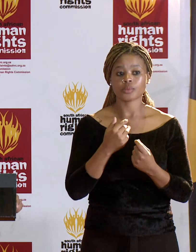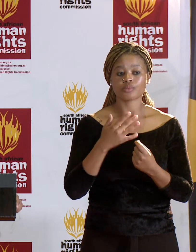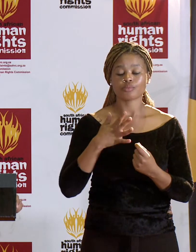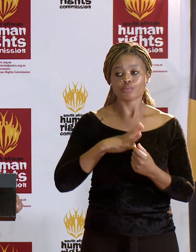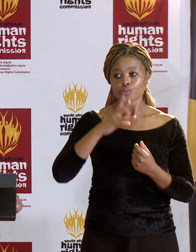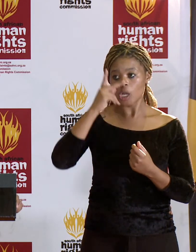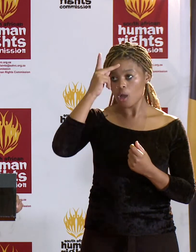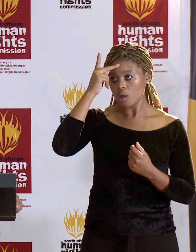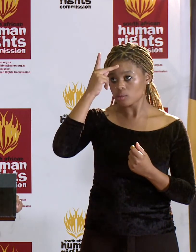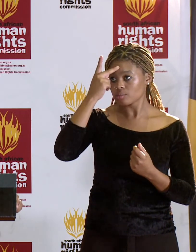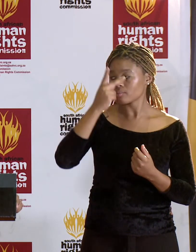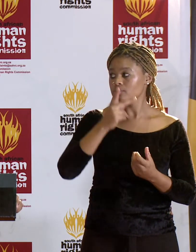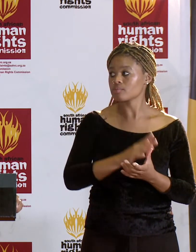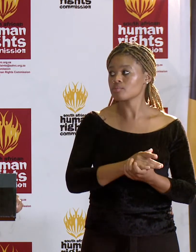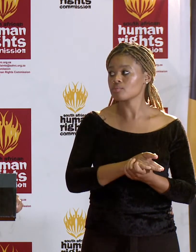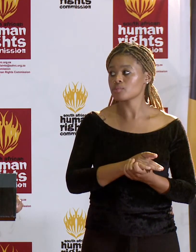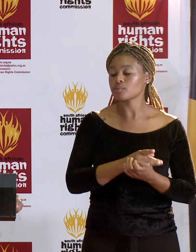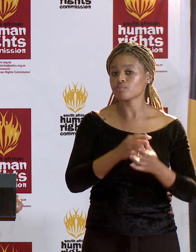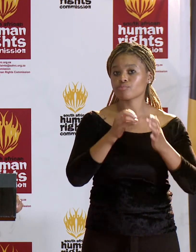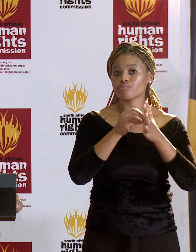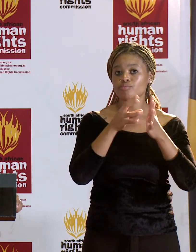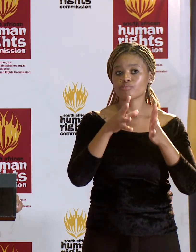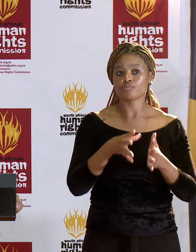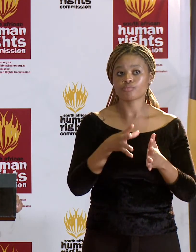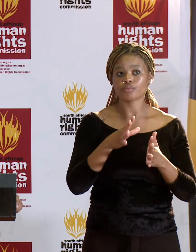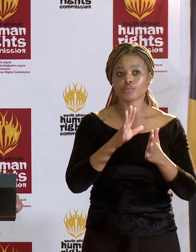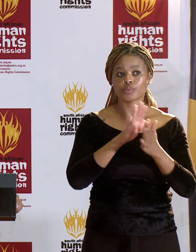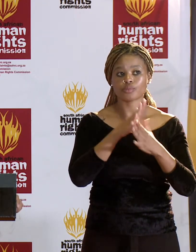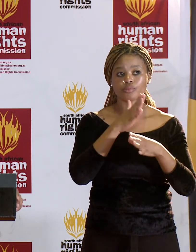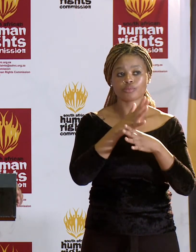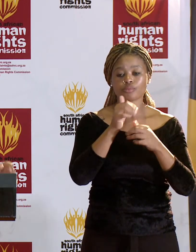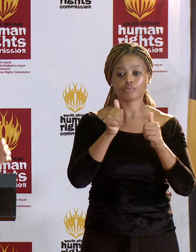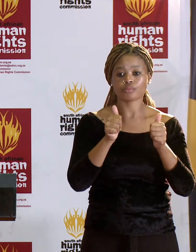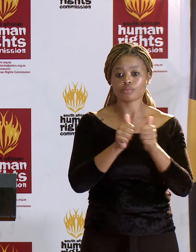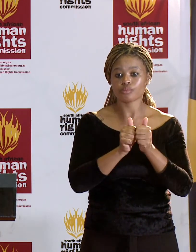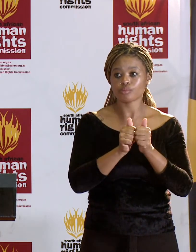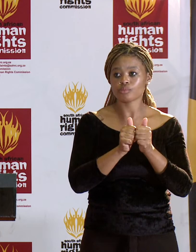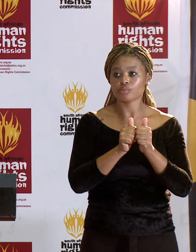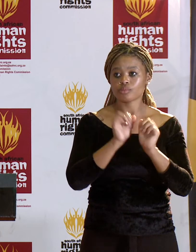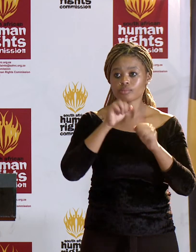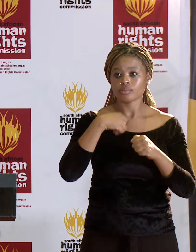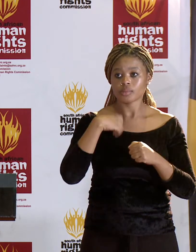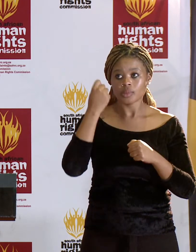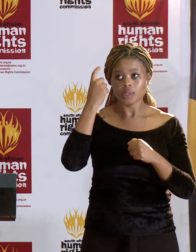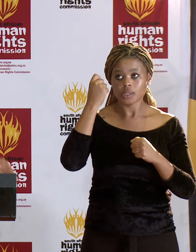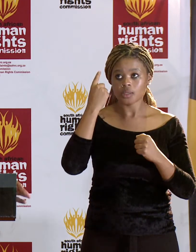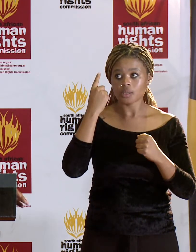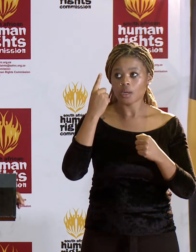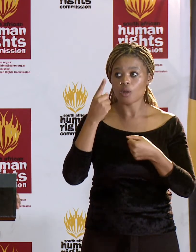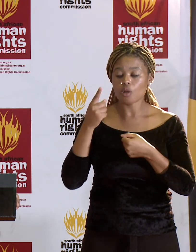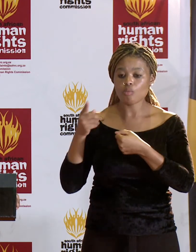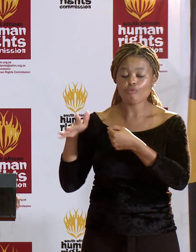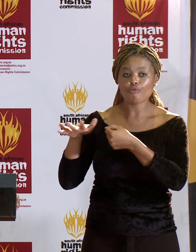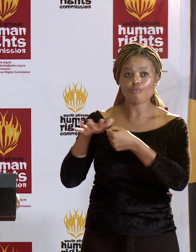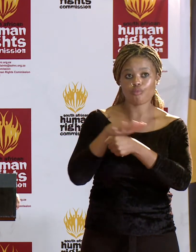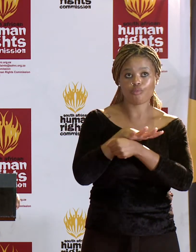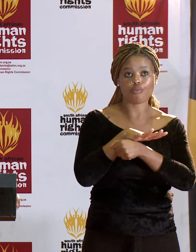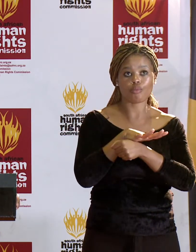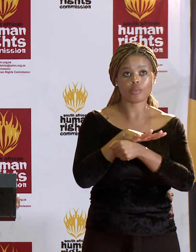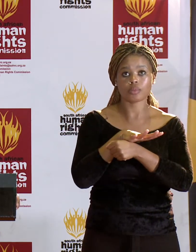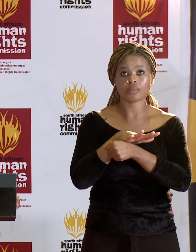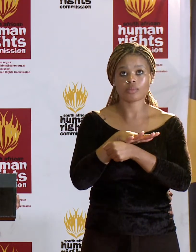acknowledge those students and colleagues that are in our overflow room? I understand our overflow room is full, just